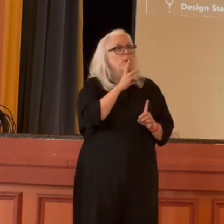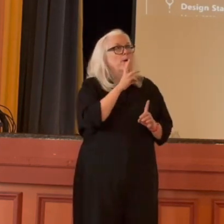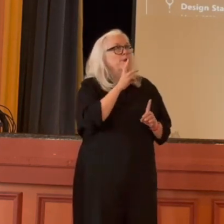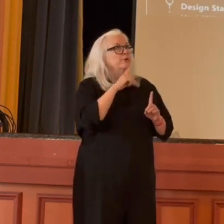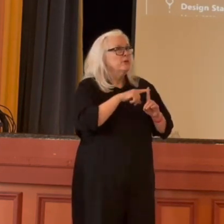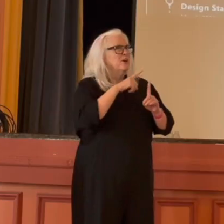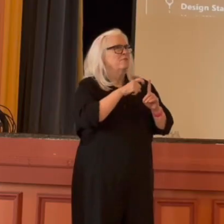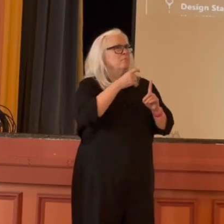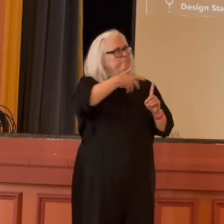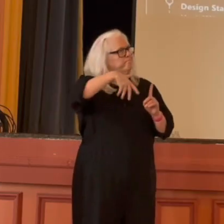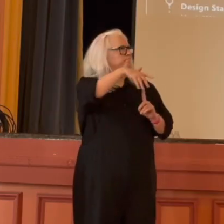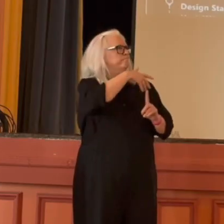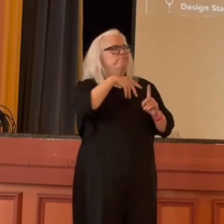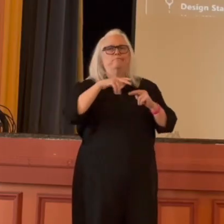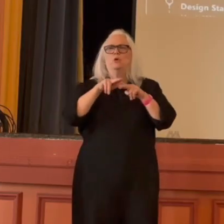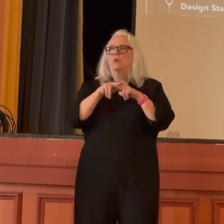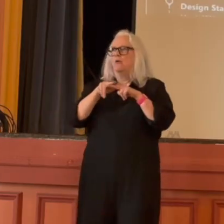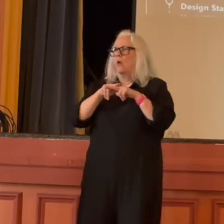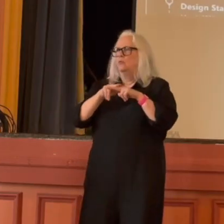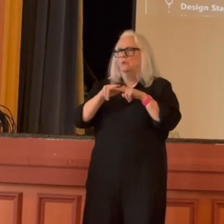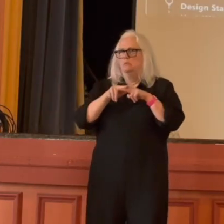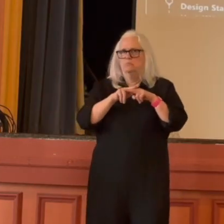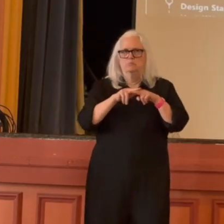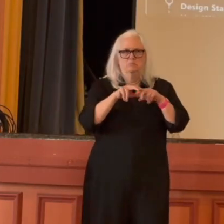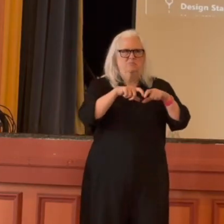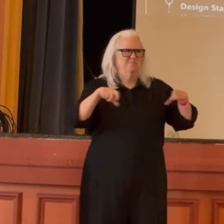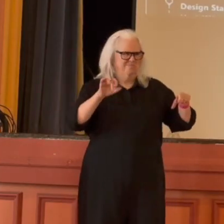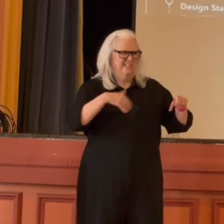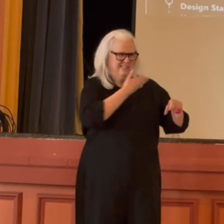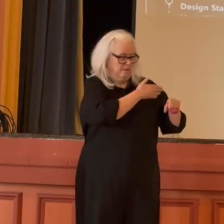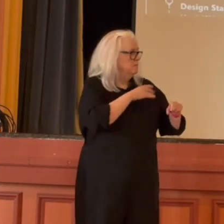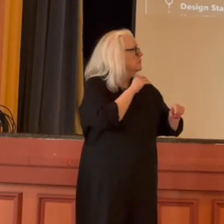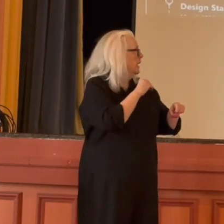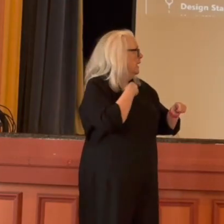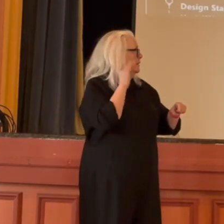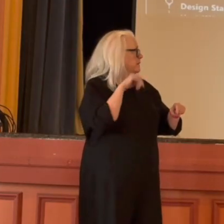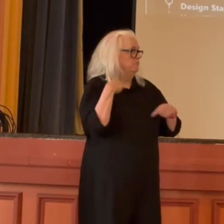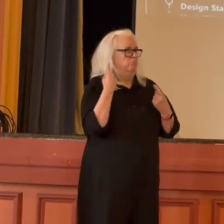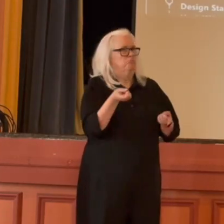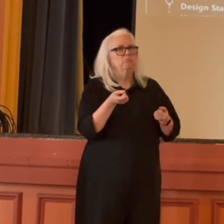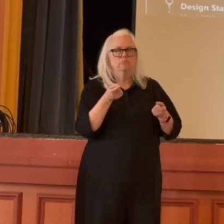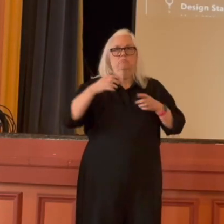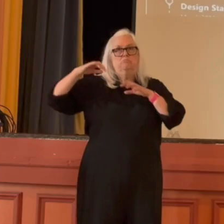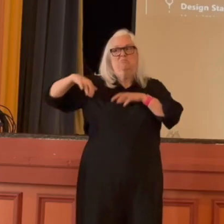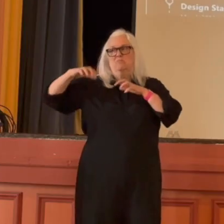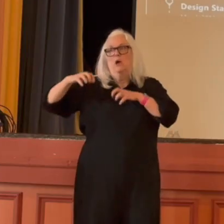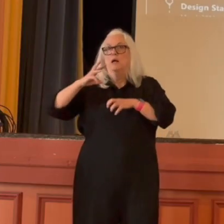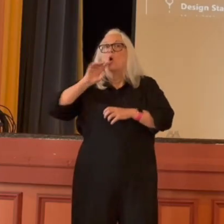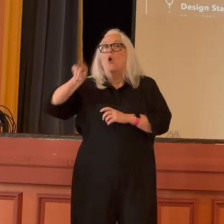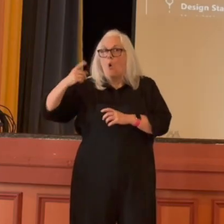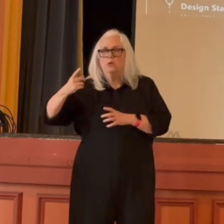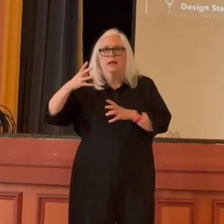from around the railroad track, and it's then taking that stormwater, it's just stormwater, and it's putting it